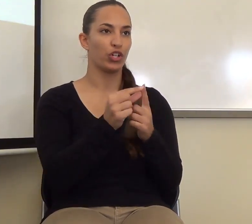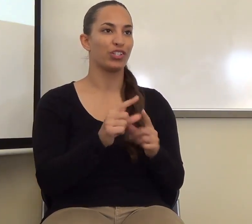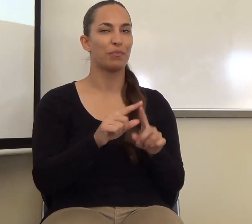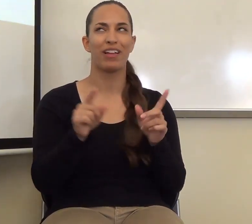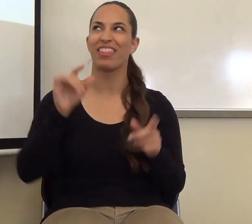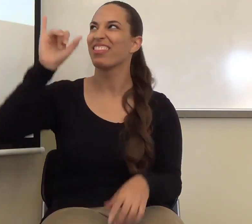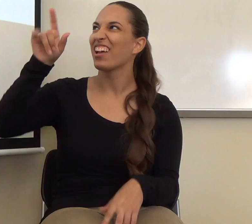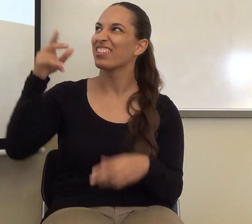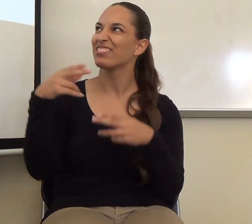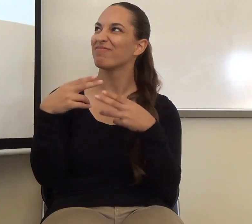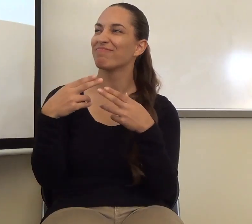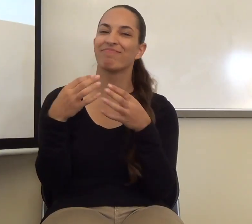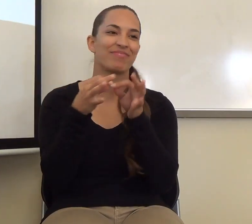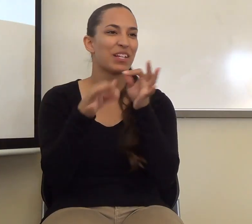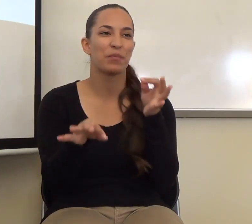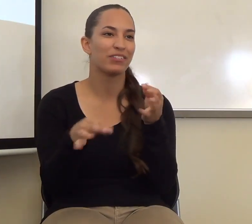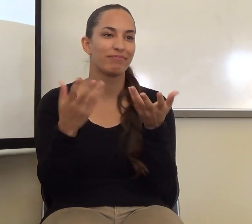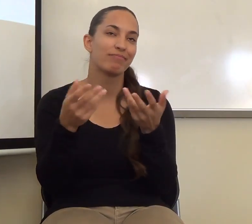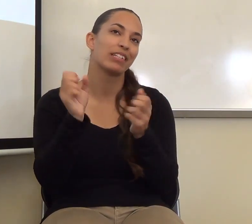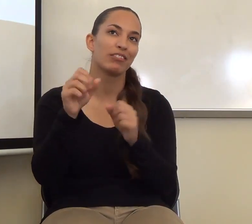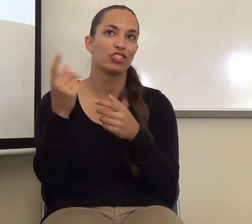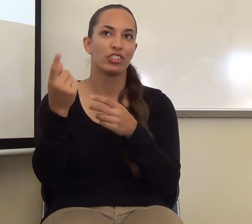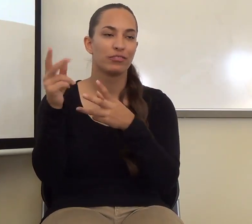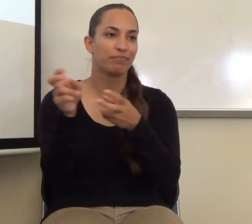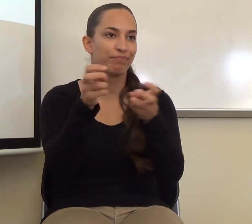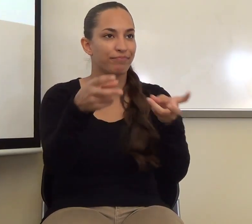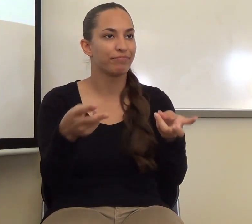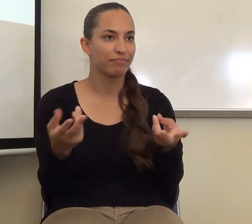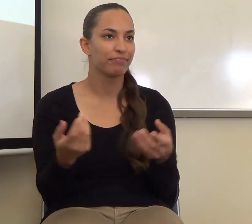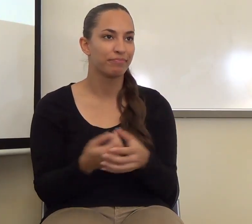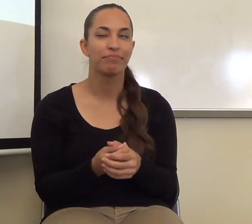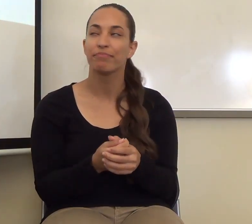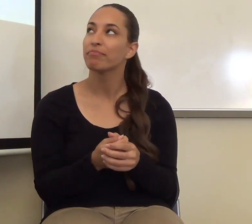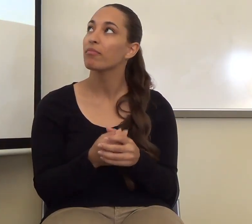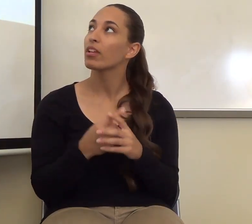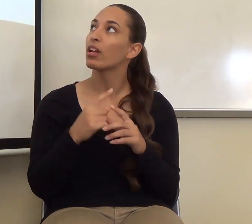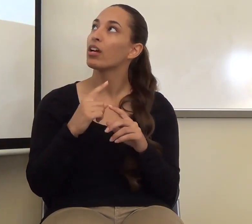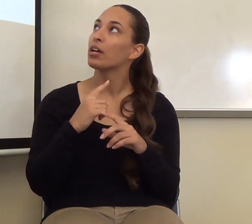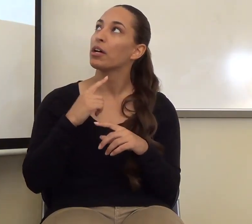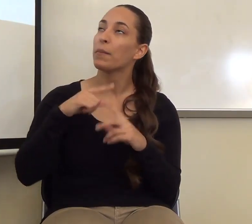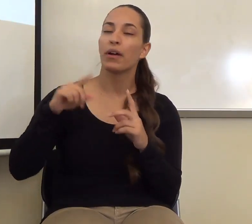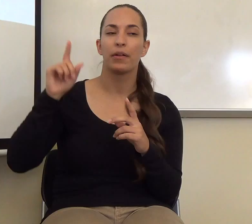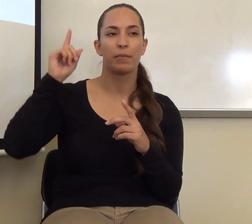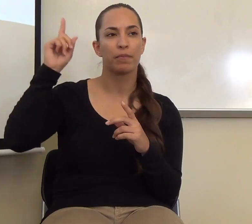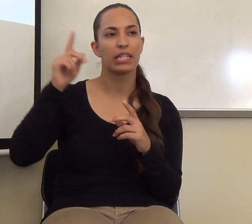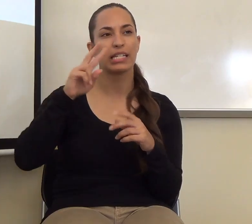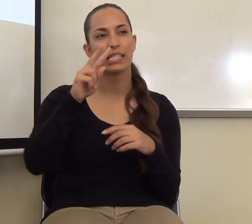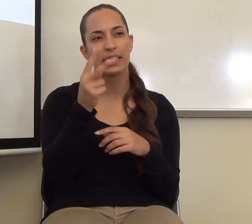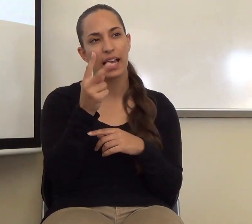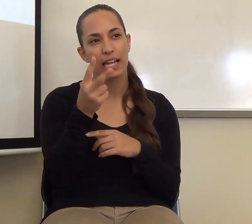Okay, here's why I'm going over this so carefully. What was his second